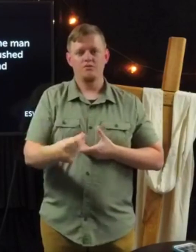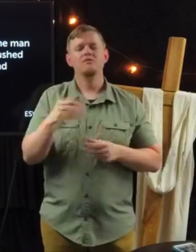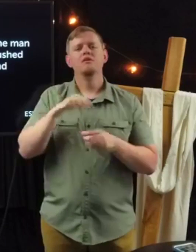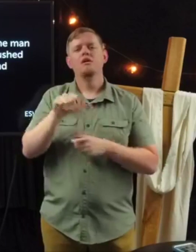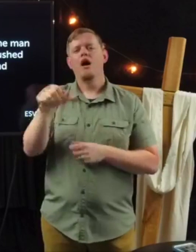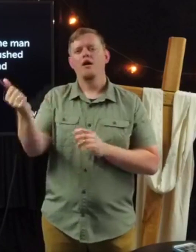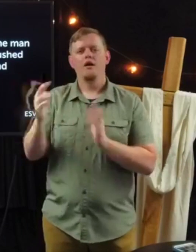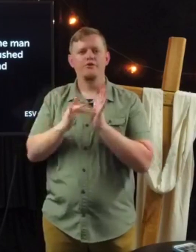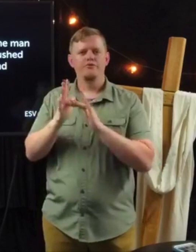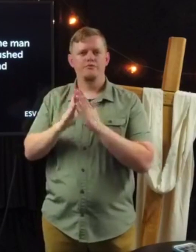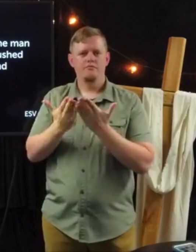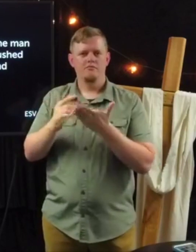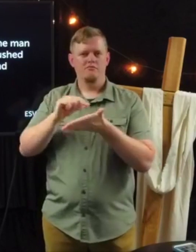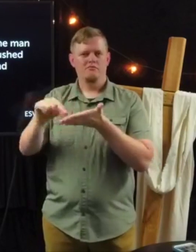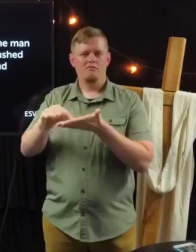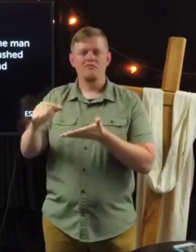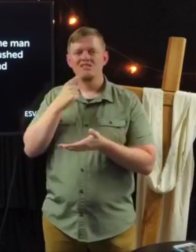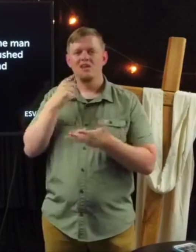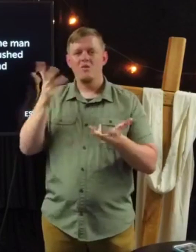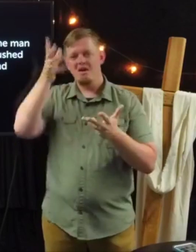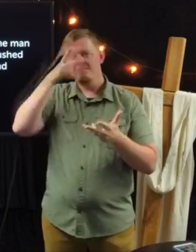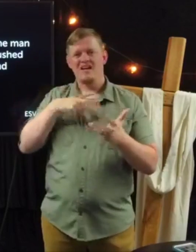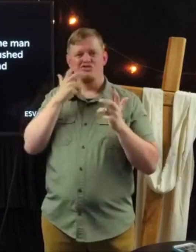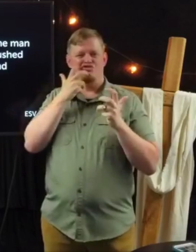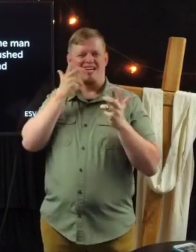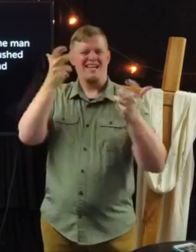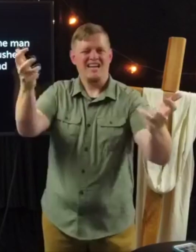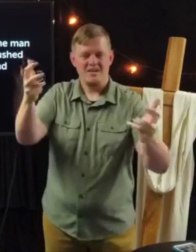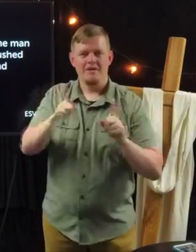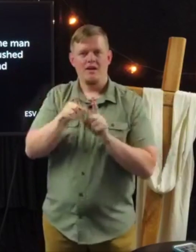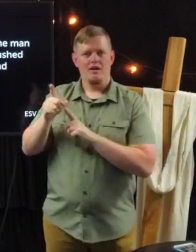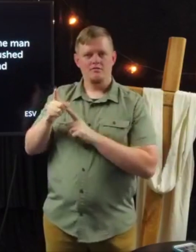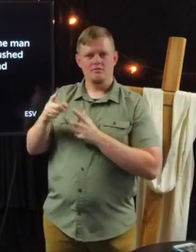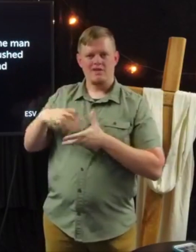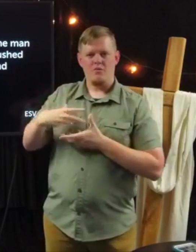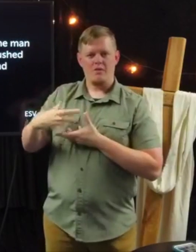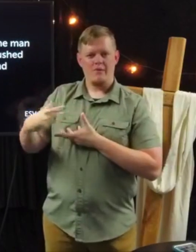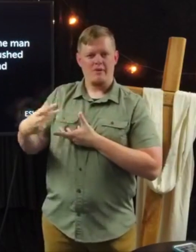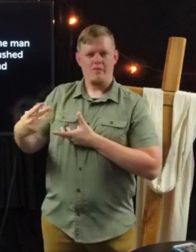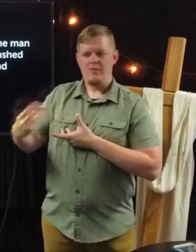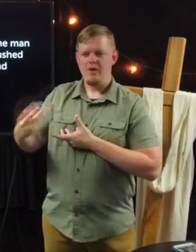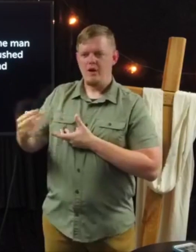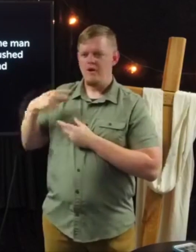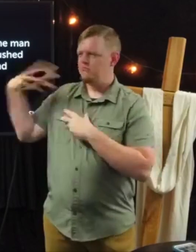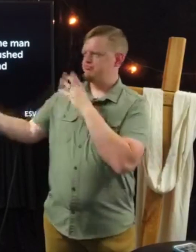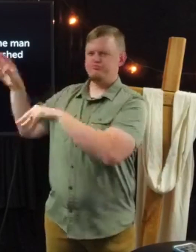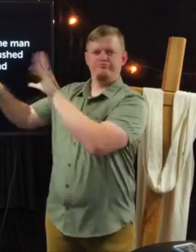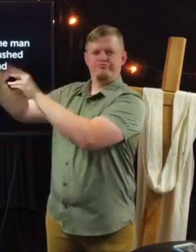The demons came out of the man and entered the pigs. And the herd rushed down the steep bank into the lake and